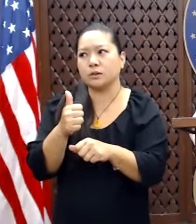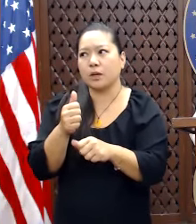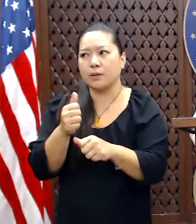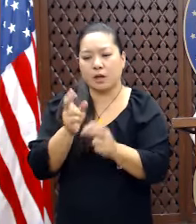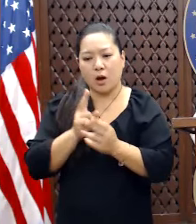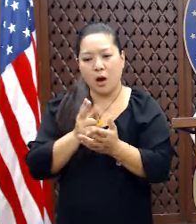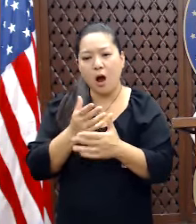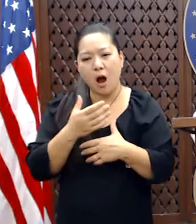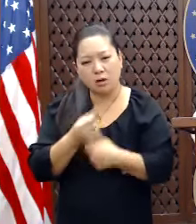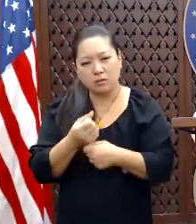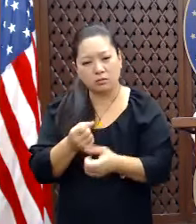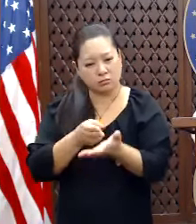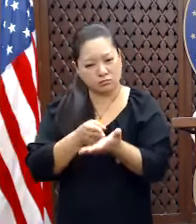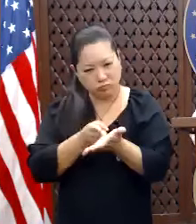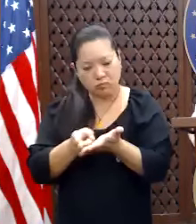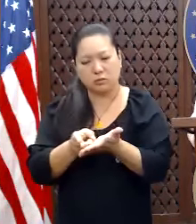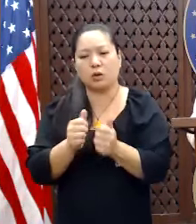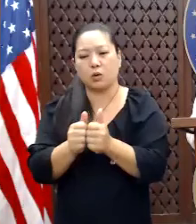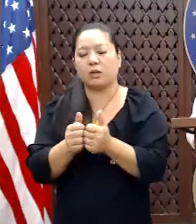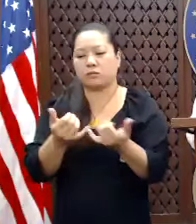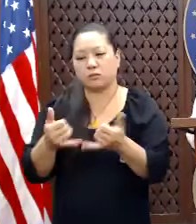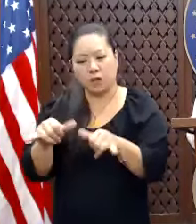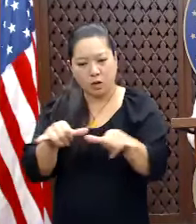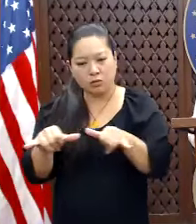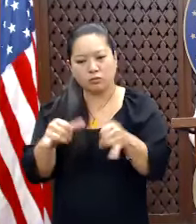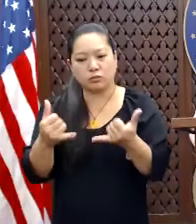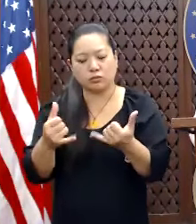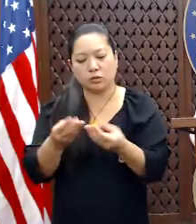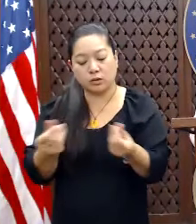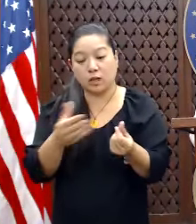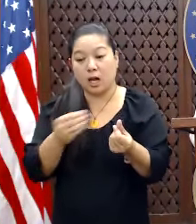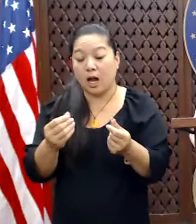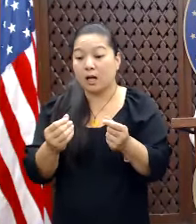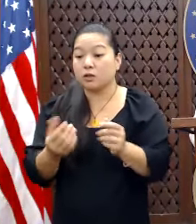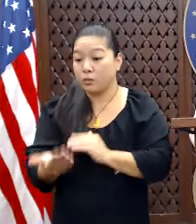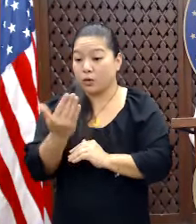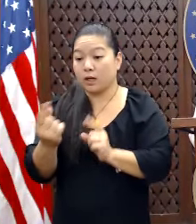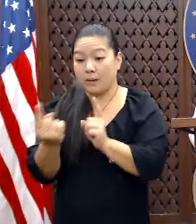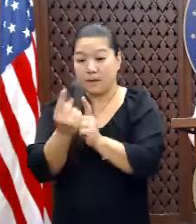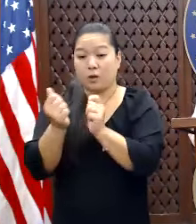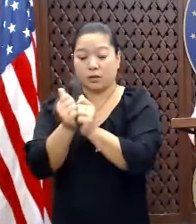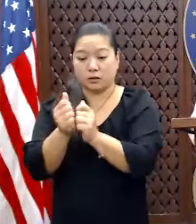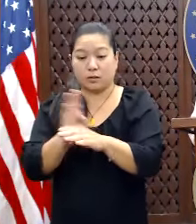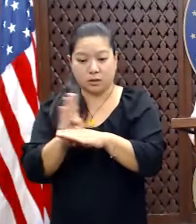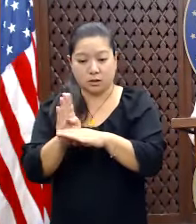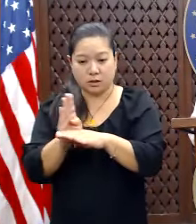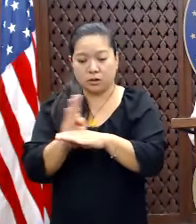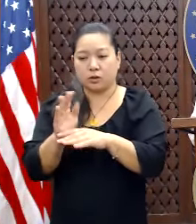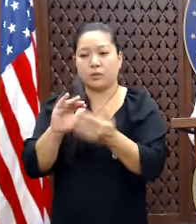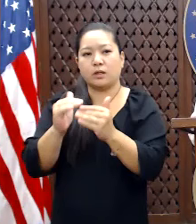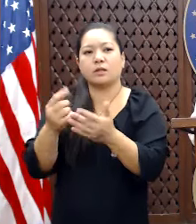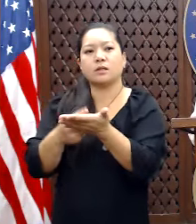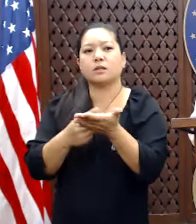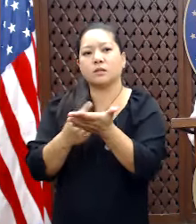current situation. This morning, I met with the business community to discuss their concerns. The fight